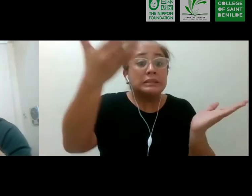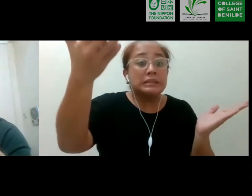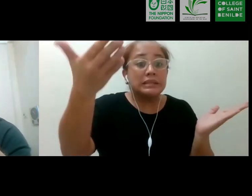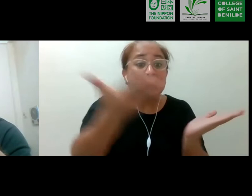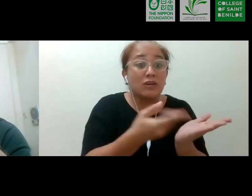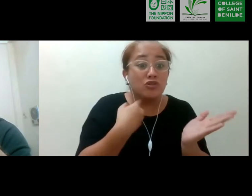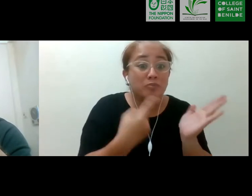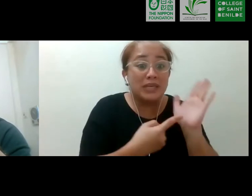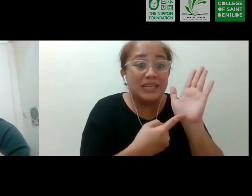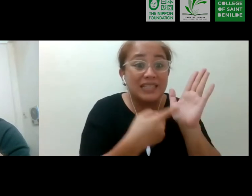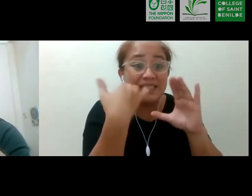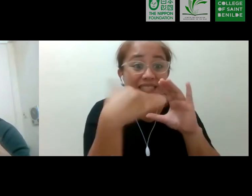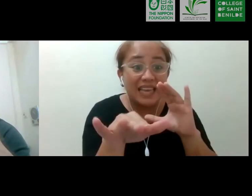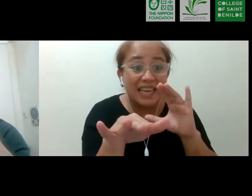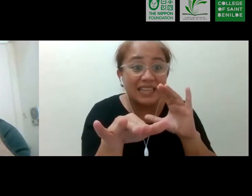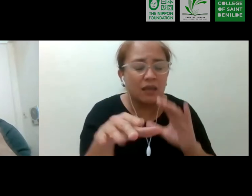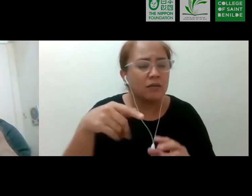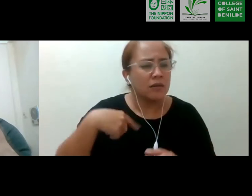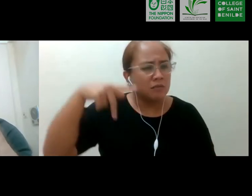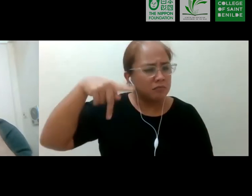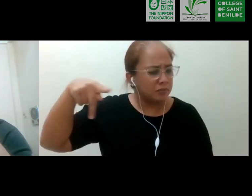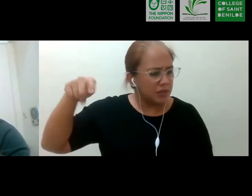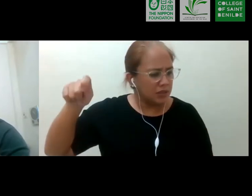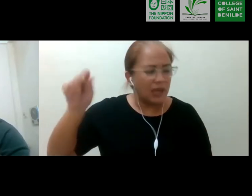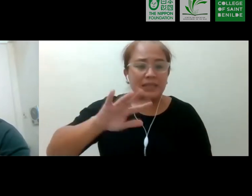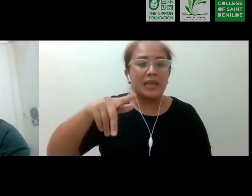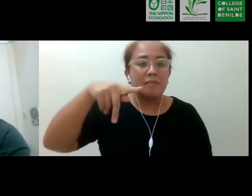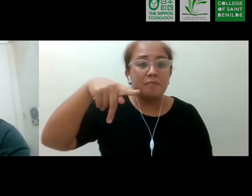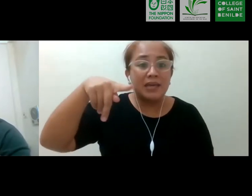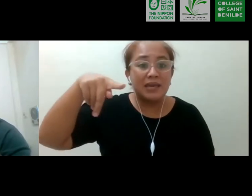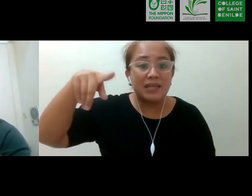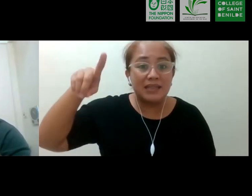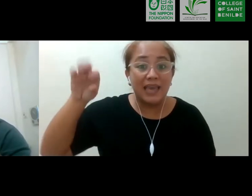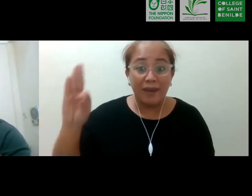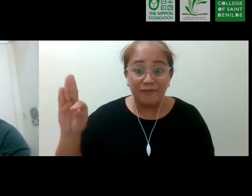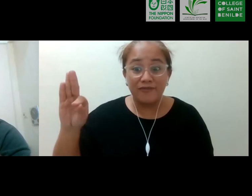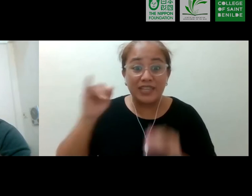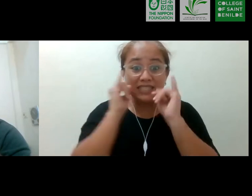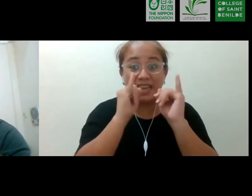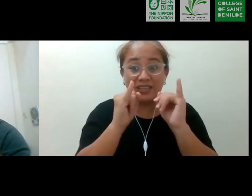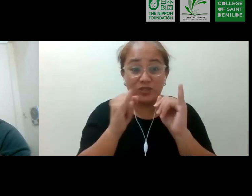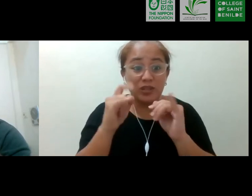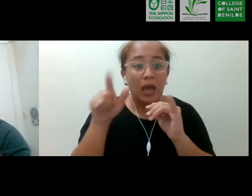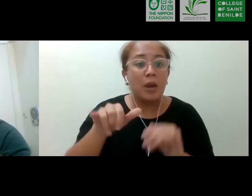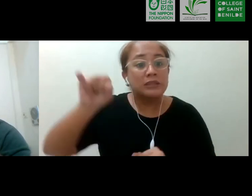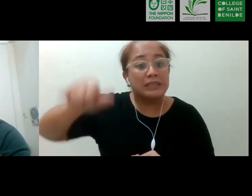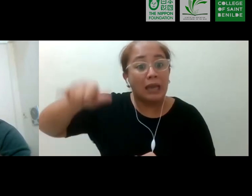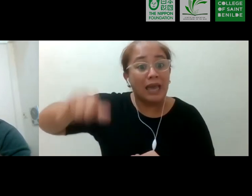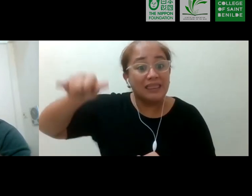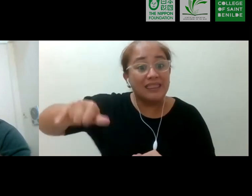the PPT, not the PPT, PDF instruction I sent you about Yangon Sign